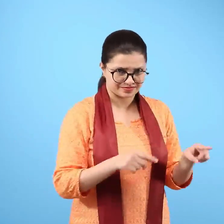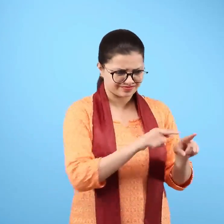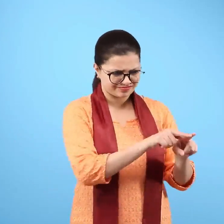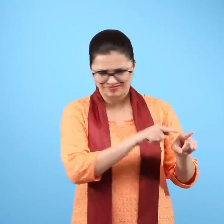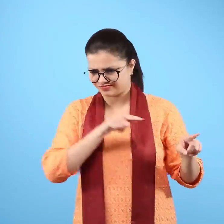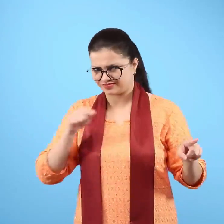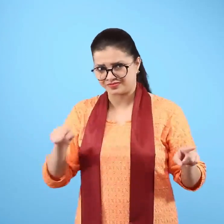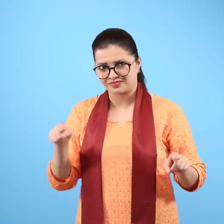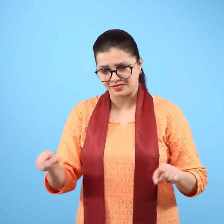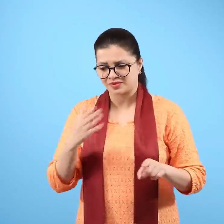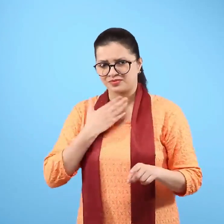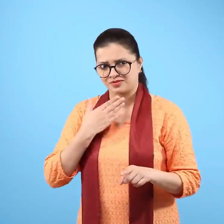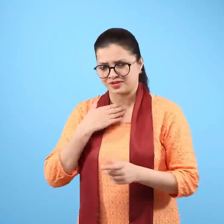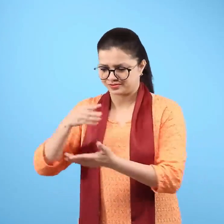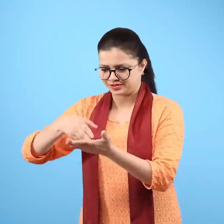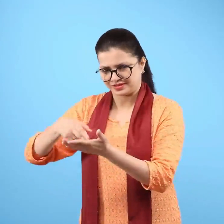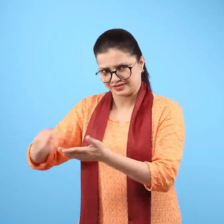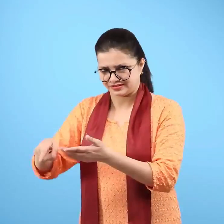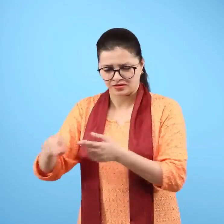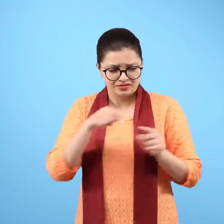and Barfinagar. Mark it with a T.